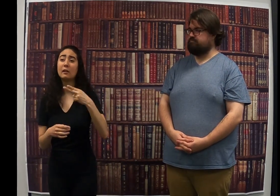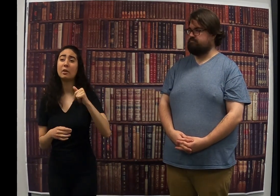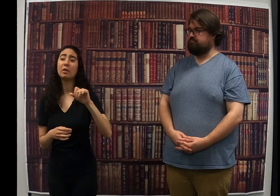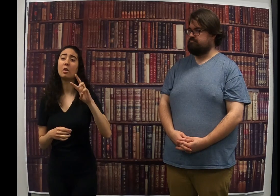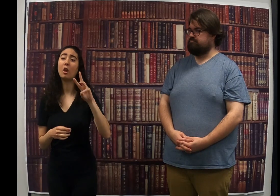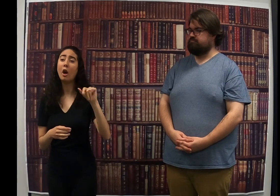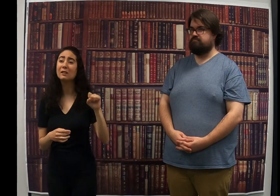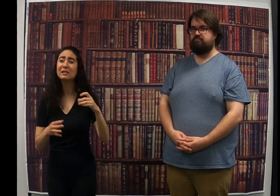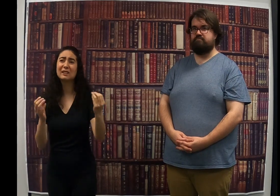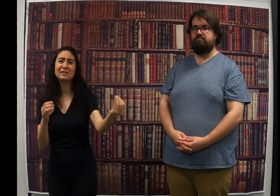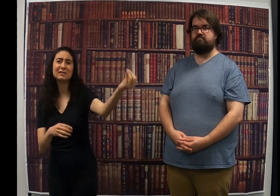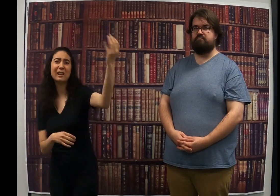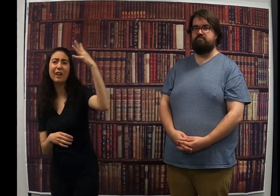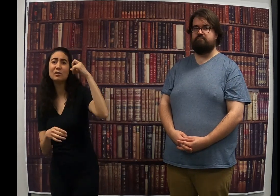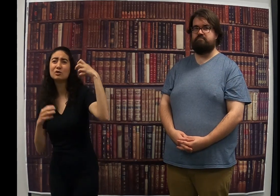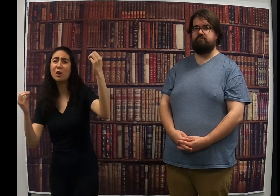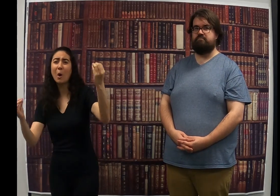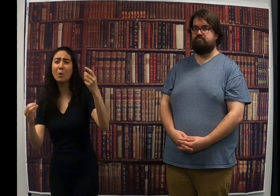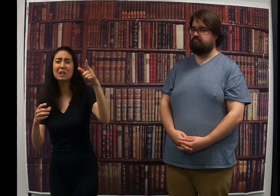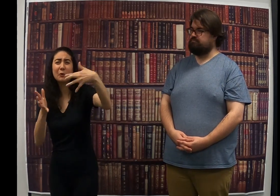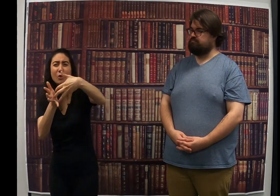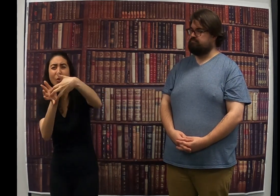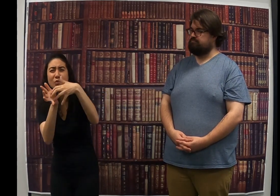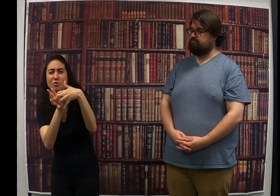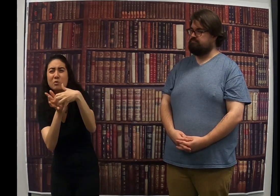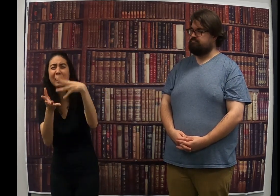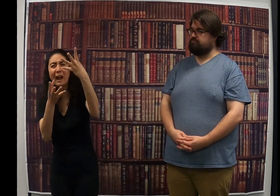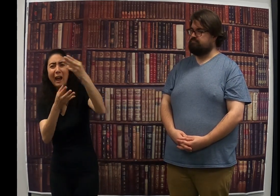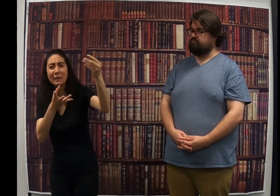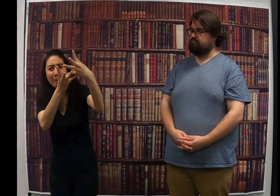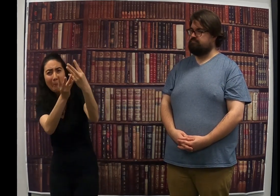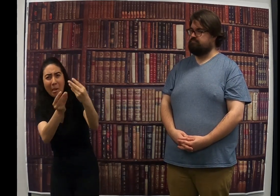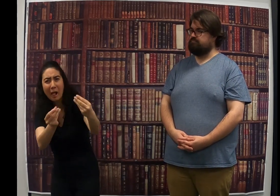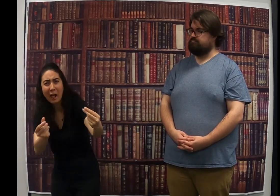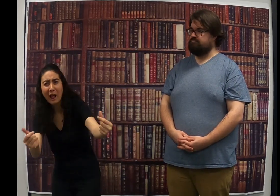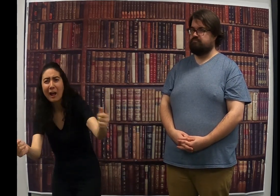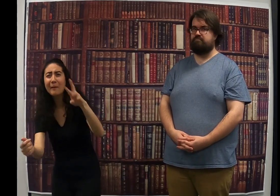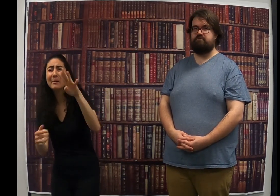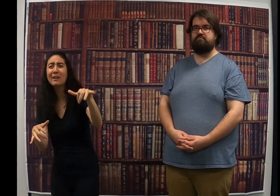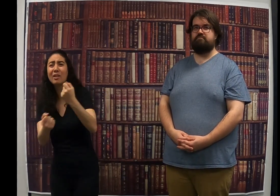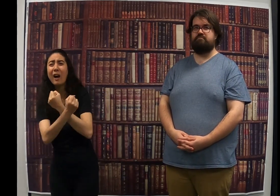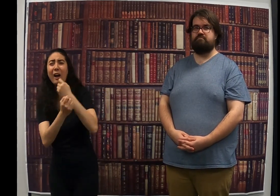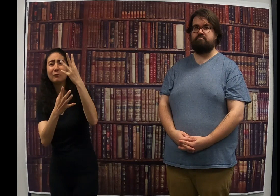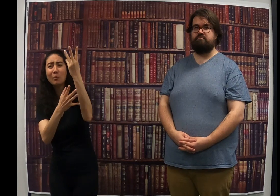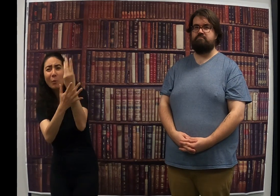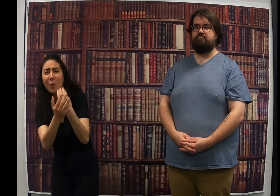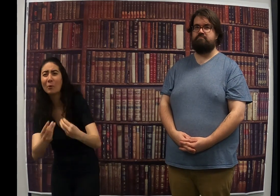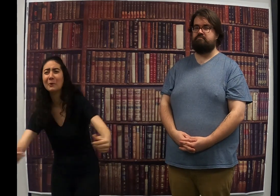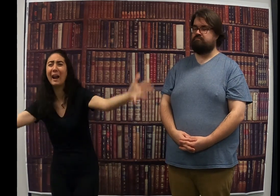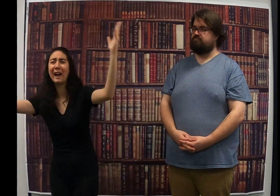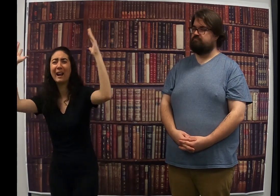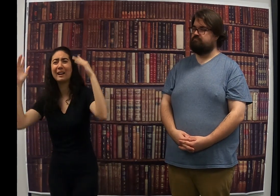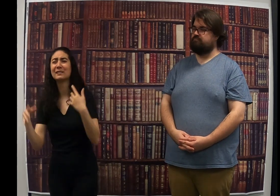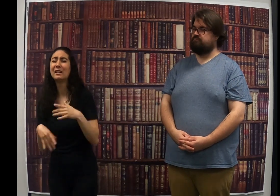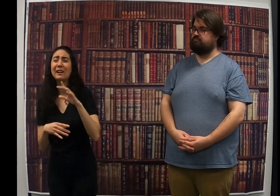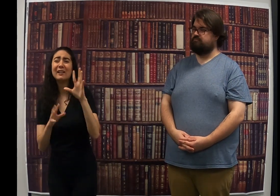he was weakened and melted by love, and worn away little by the